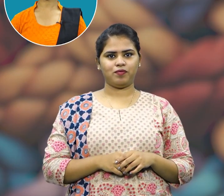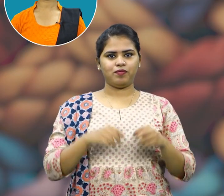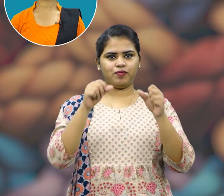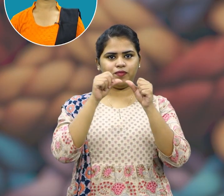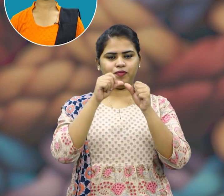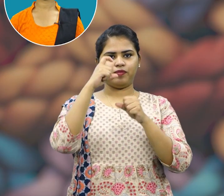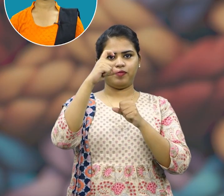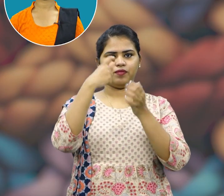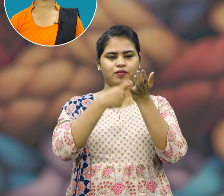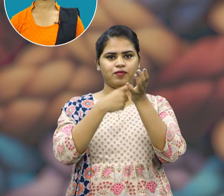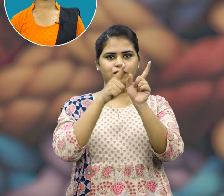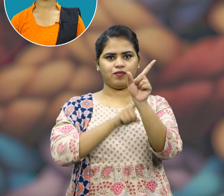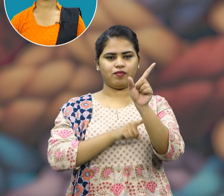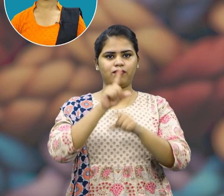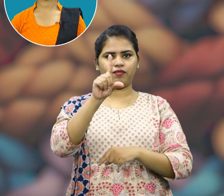acrylic,